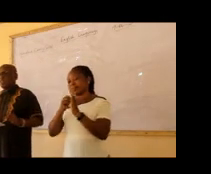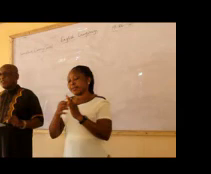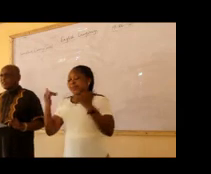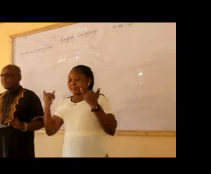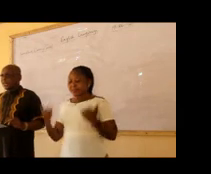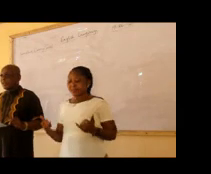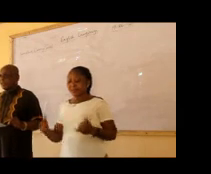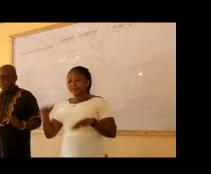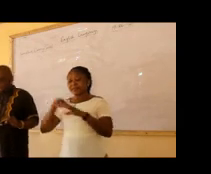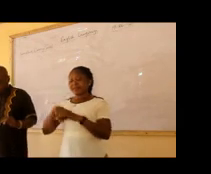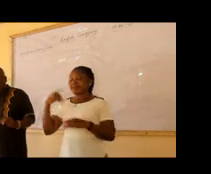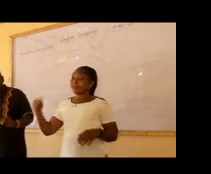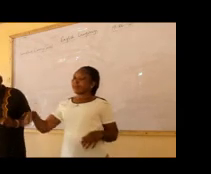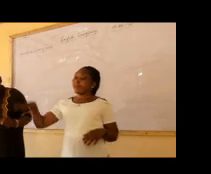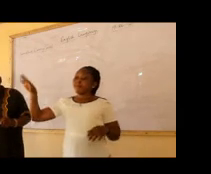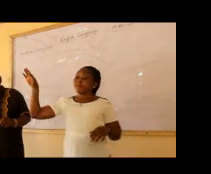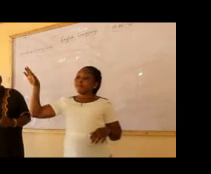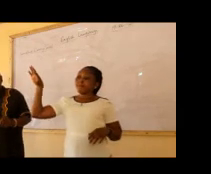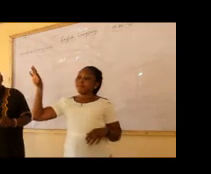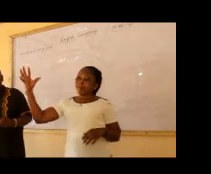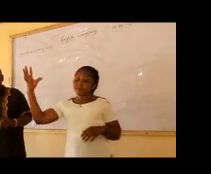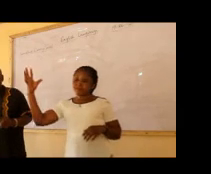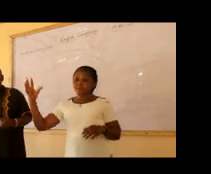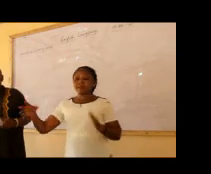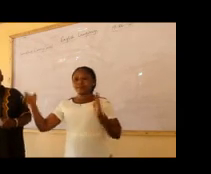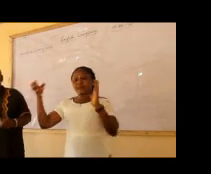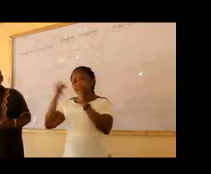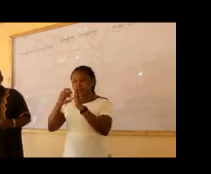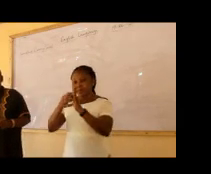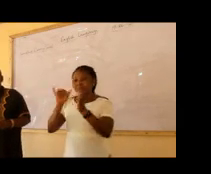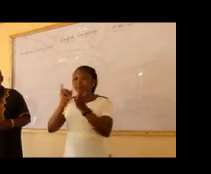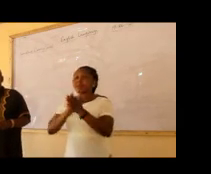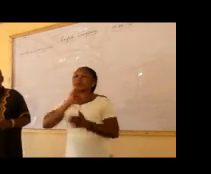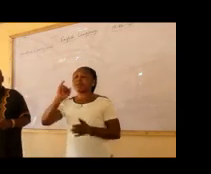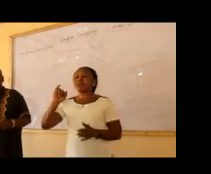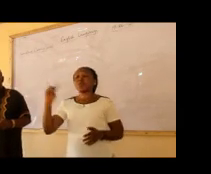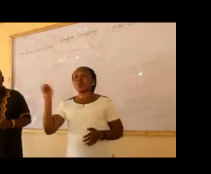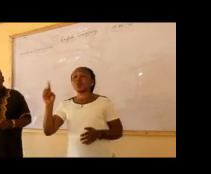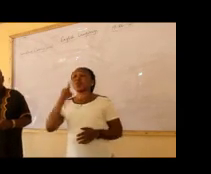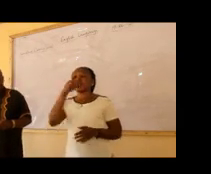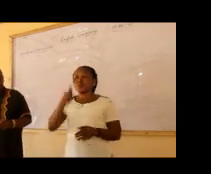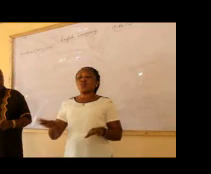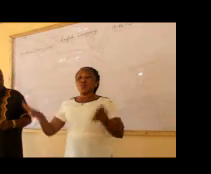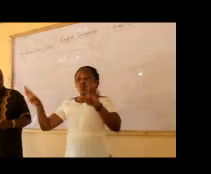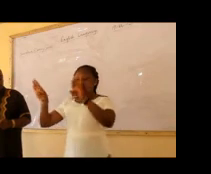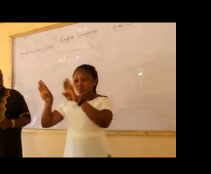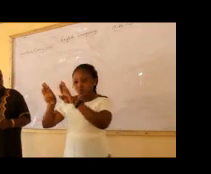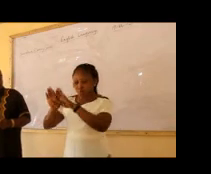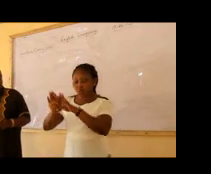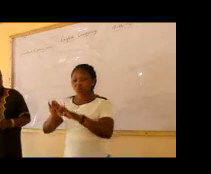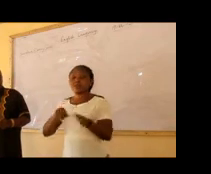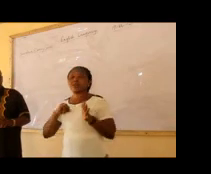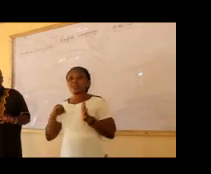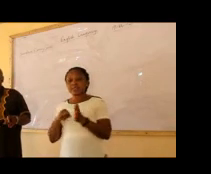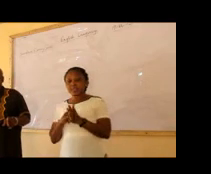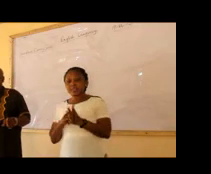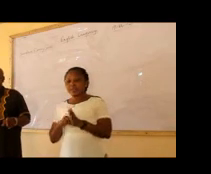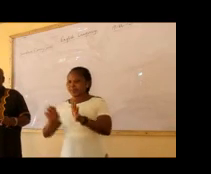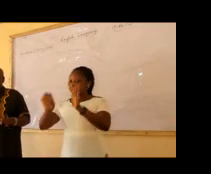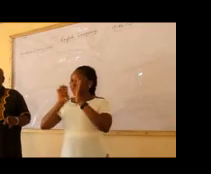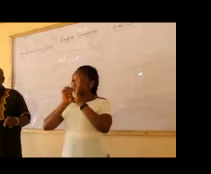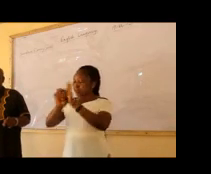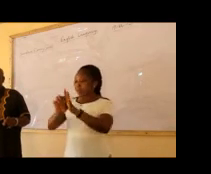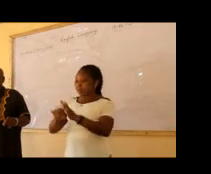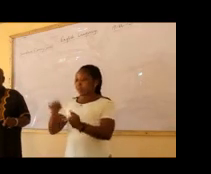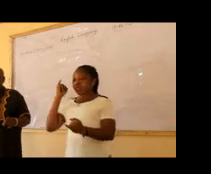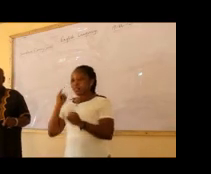Now, in the fifth paragraph, that is where you draw your conclusion. For instance,